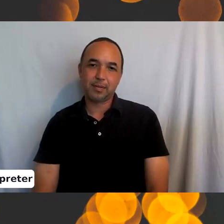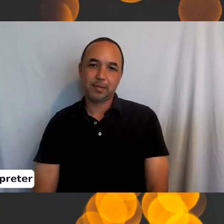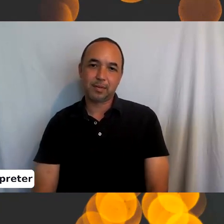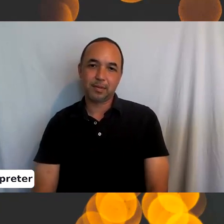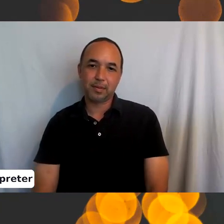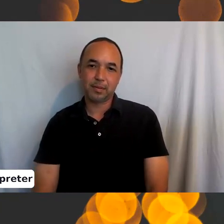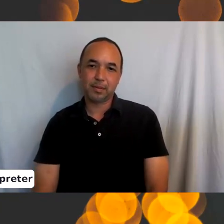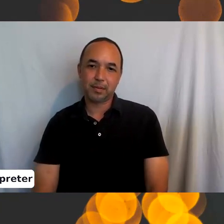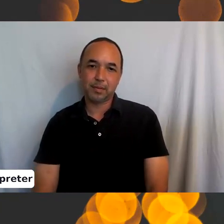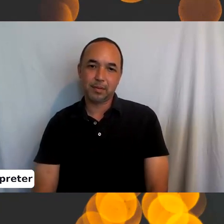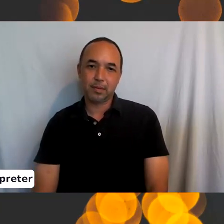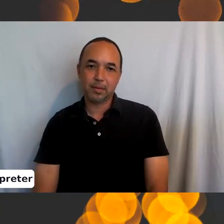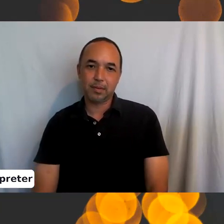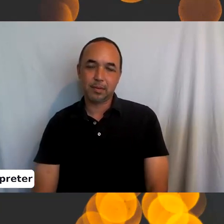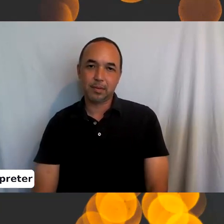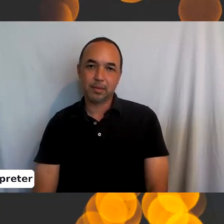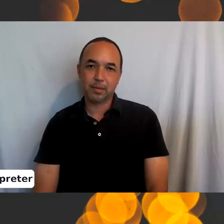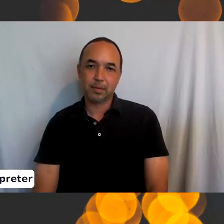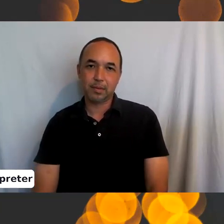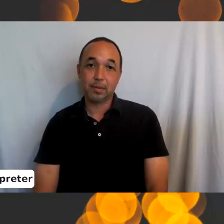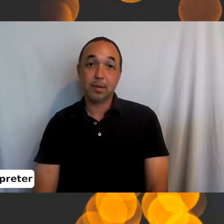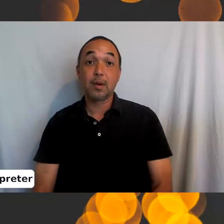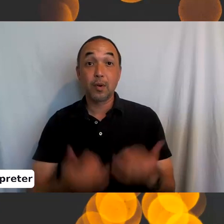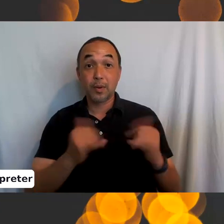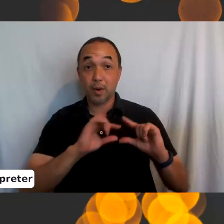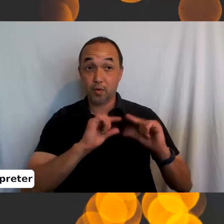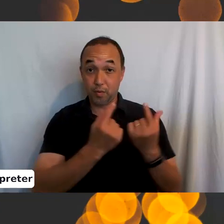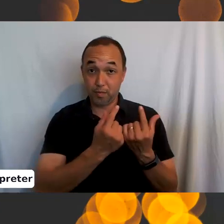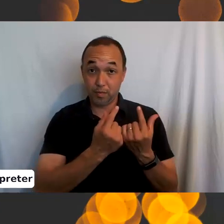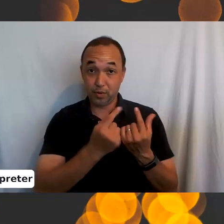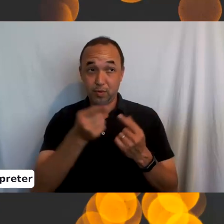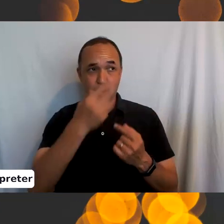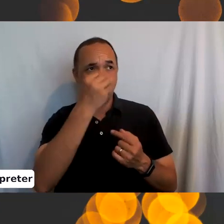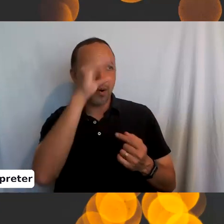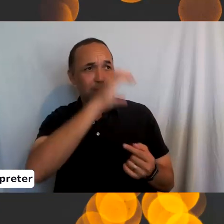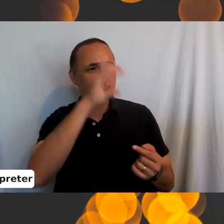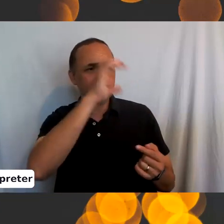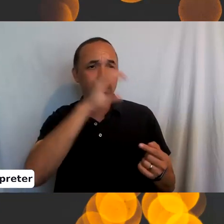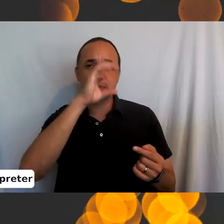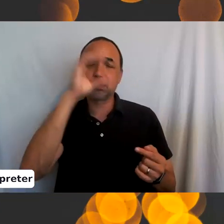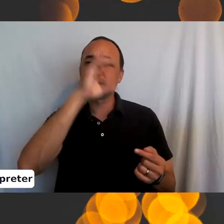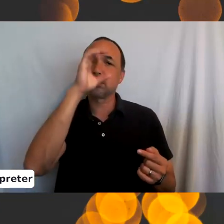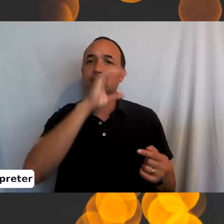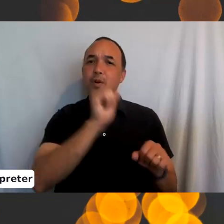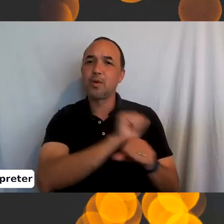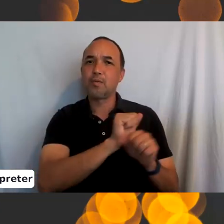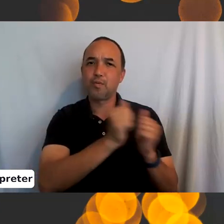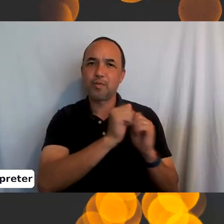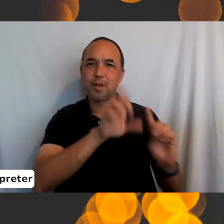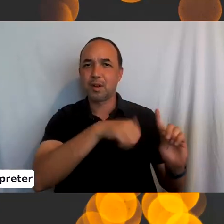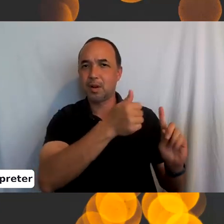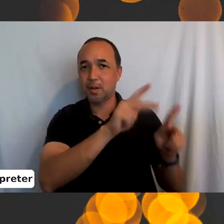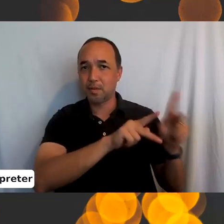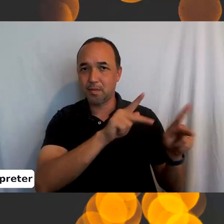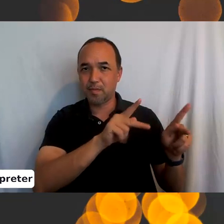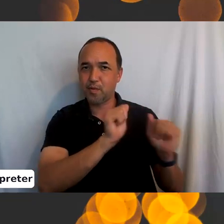All right, I talked about flashlights. Oh, so group settings. So as you're investigating, you're out there, you're investigating, you're working with other people, you're